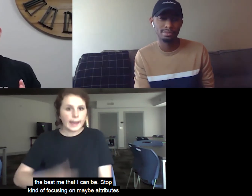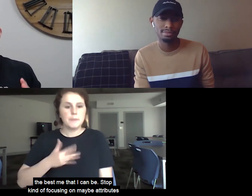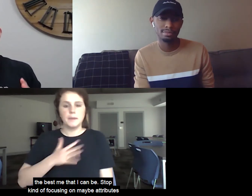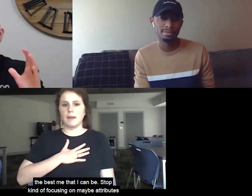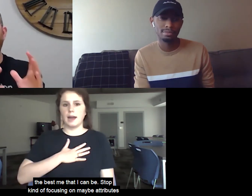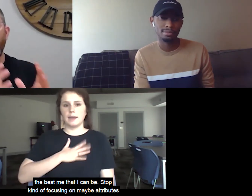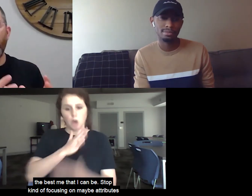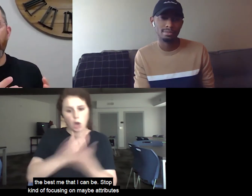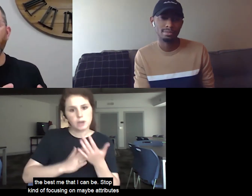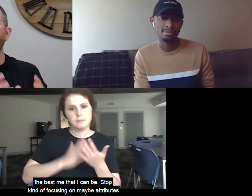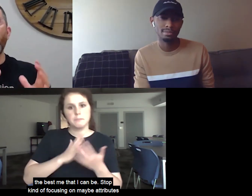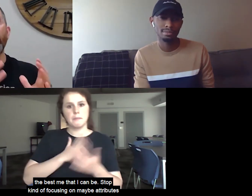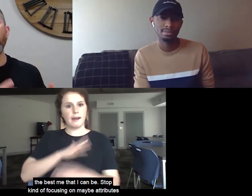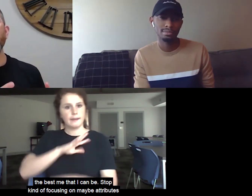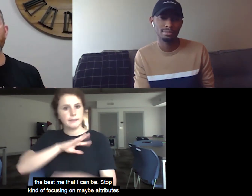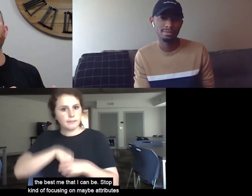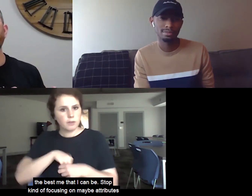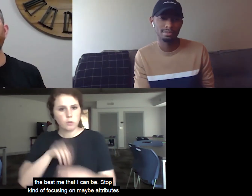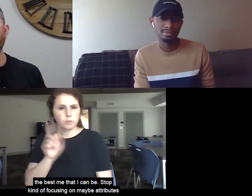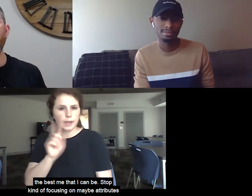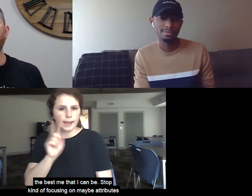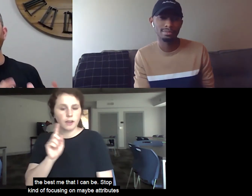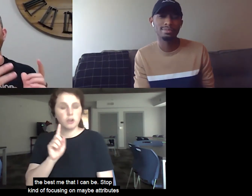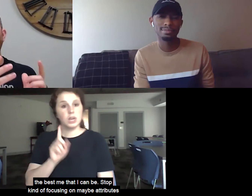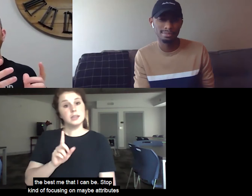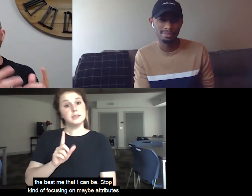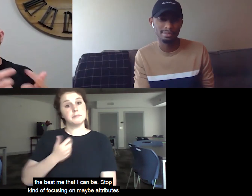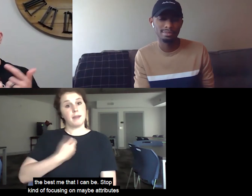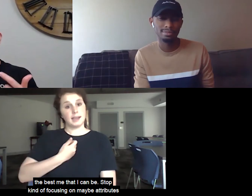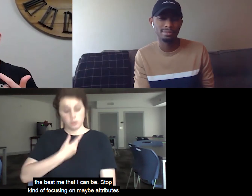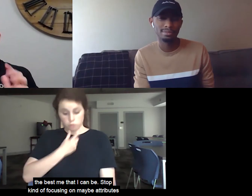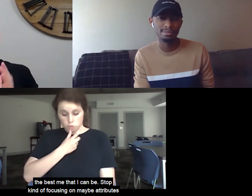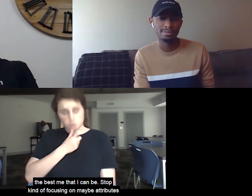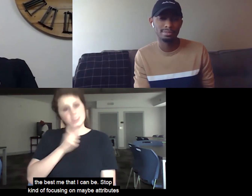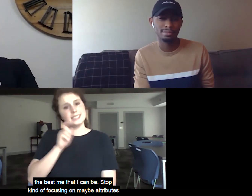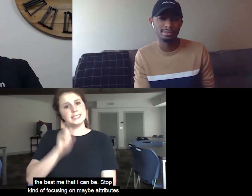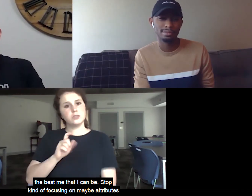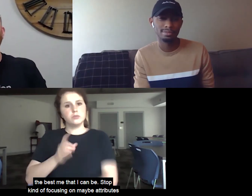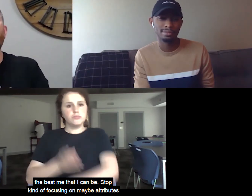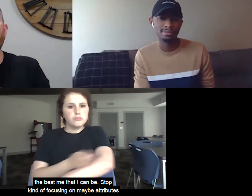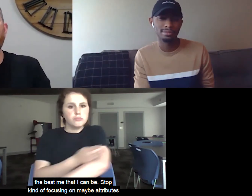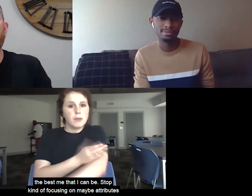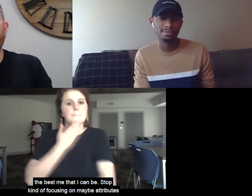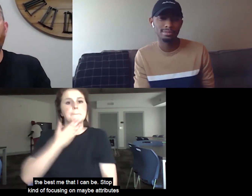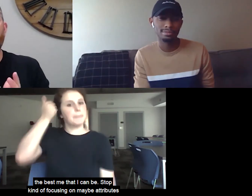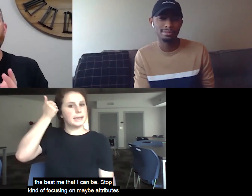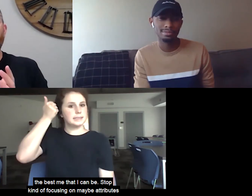I need to be the best me that I can be, and stop kind of focusing